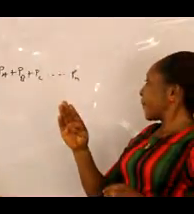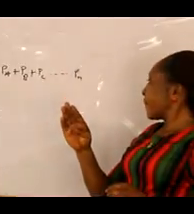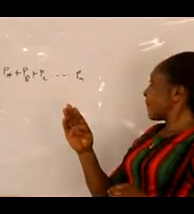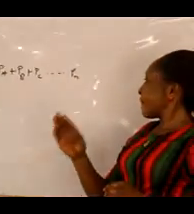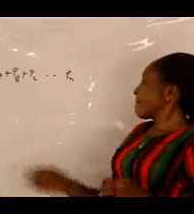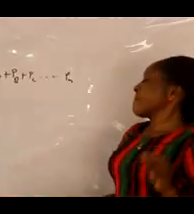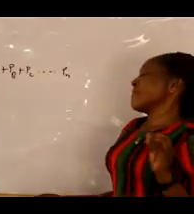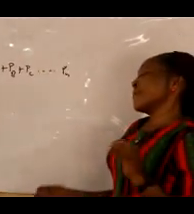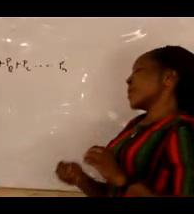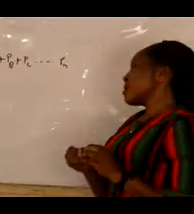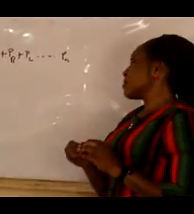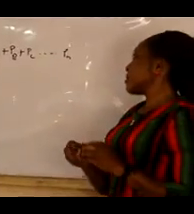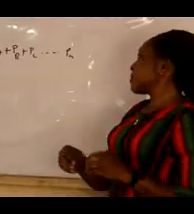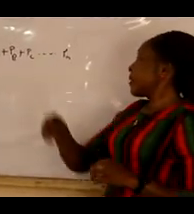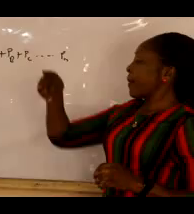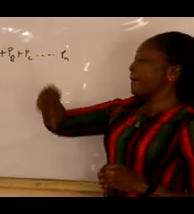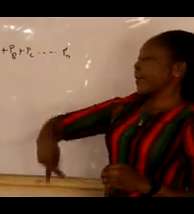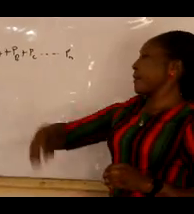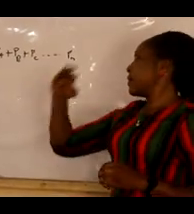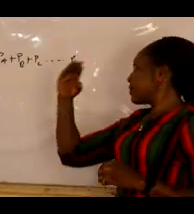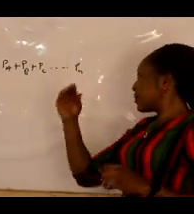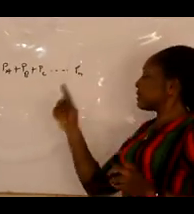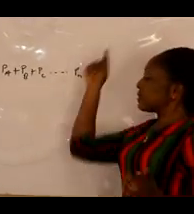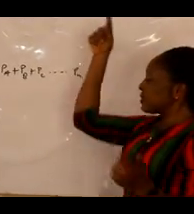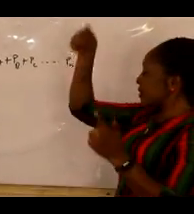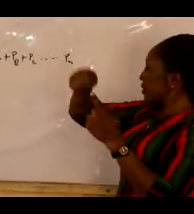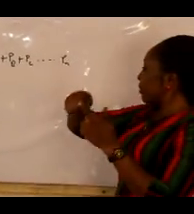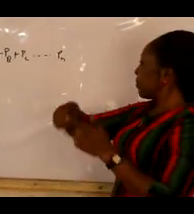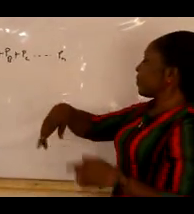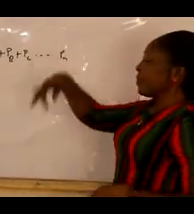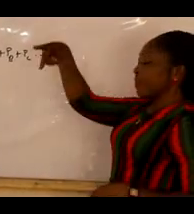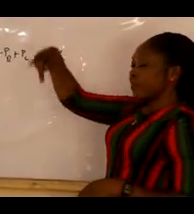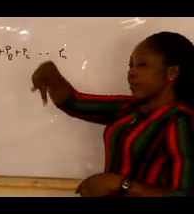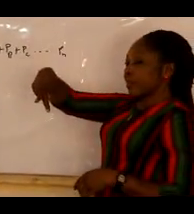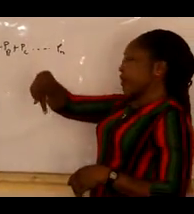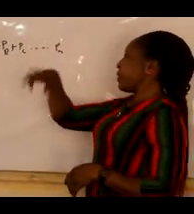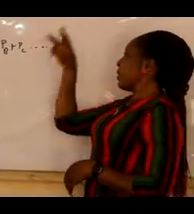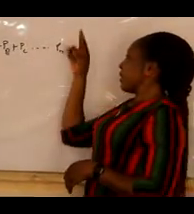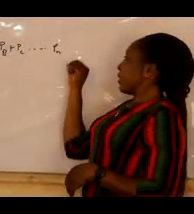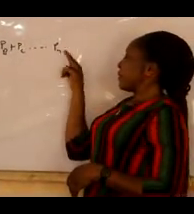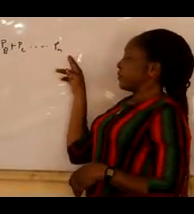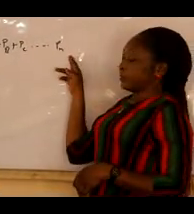total event. N stands for total event. So that's what we call mutually exclusive.